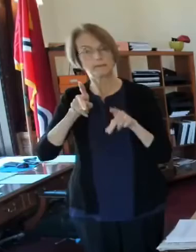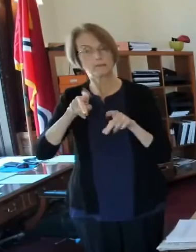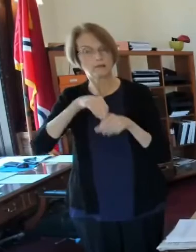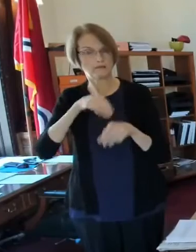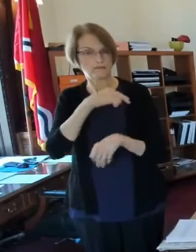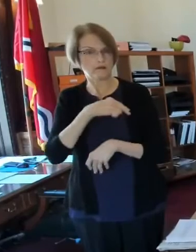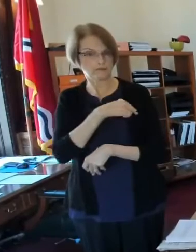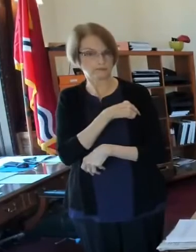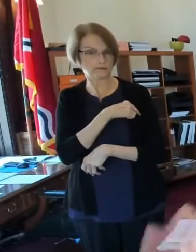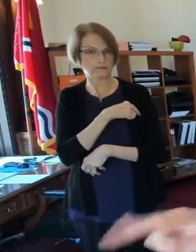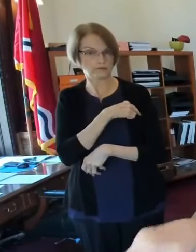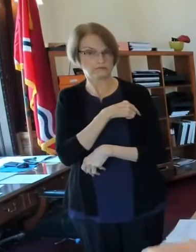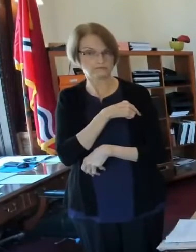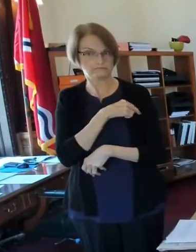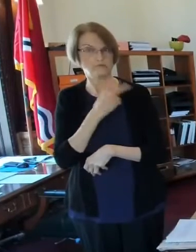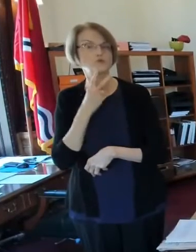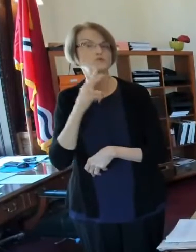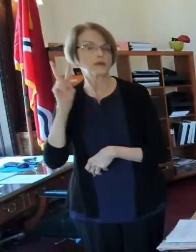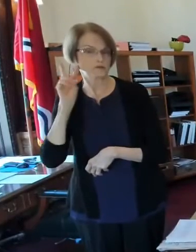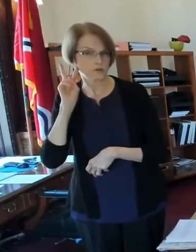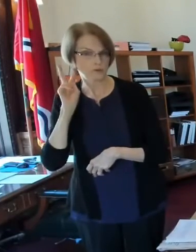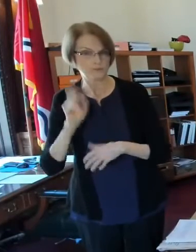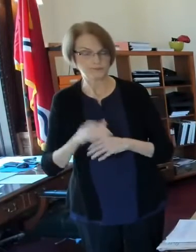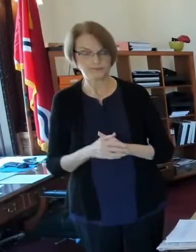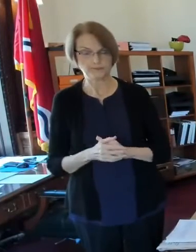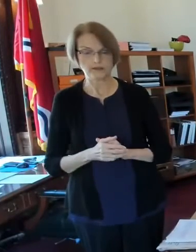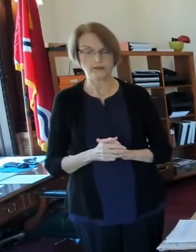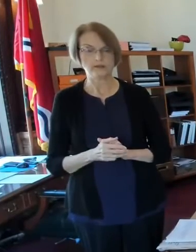in the hospital 2 days ago